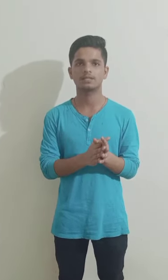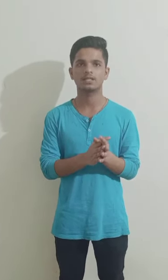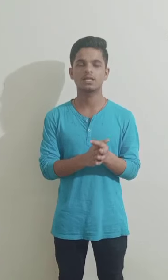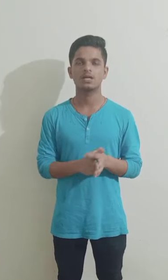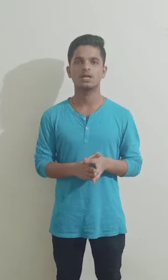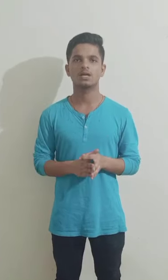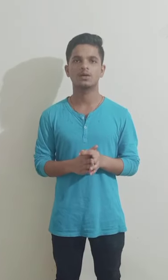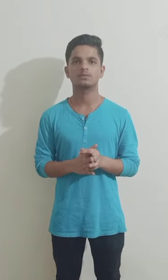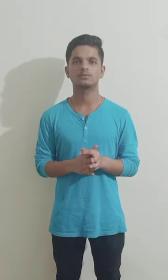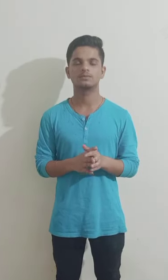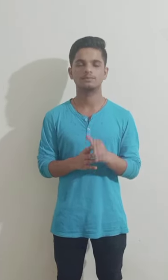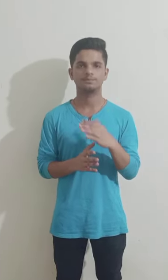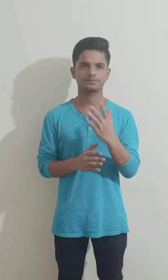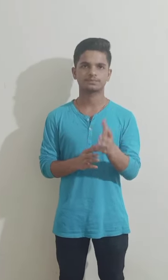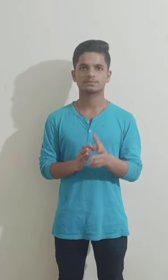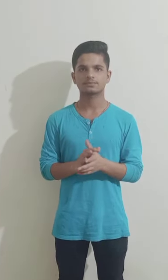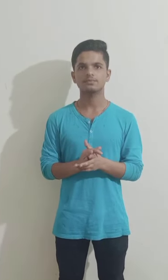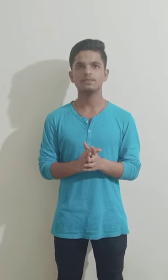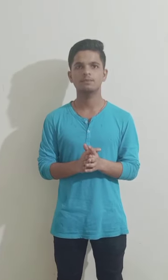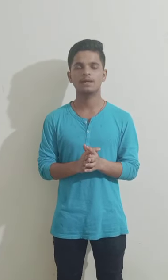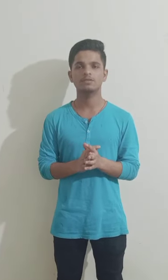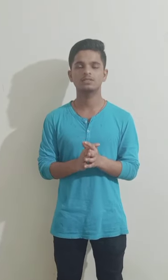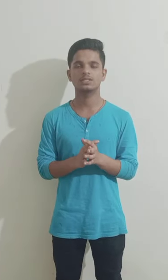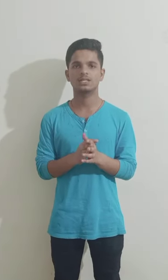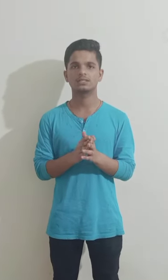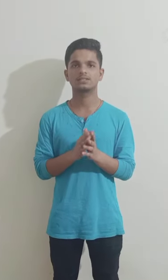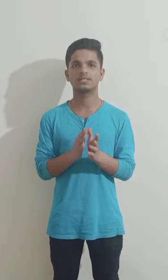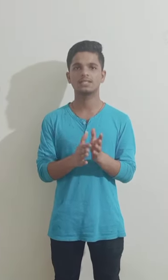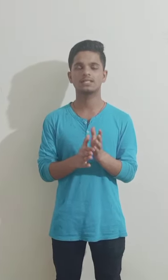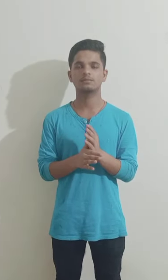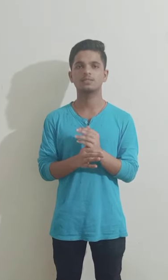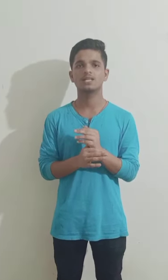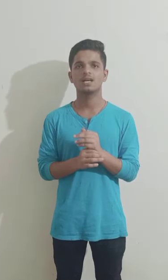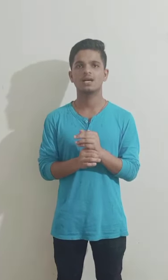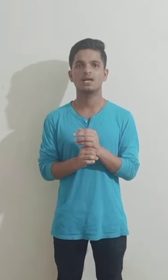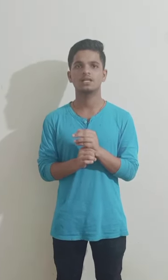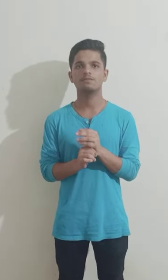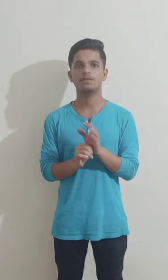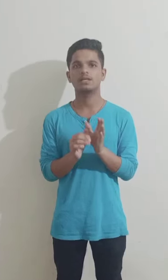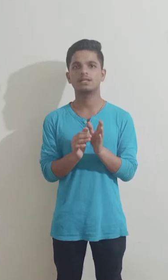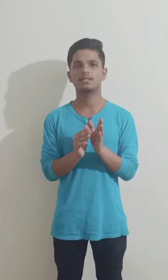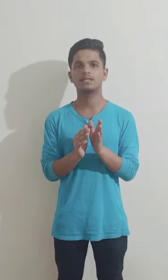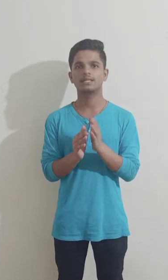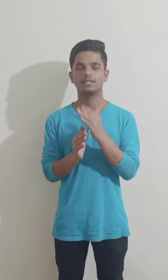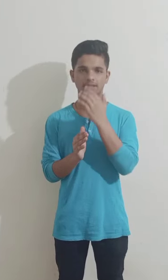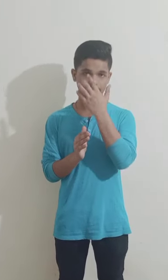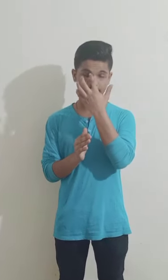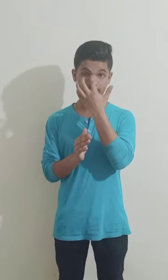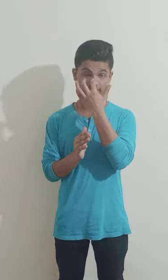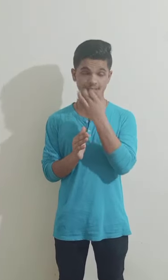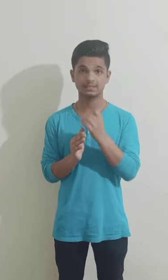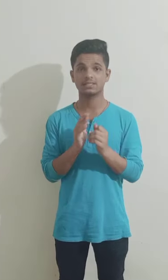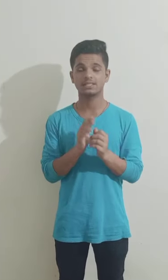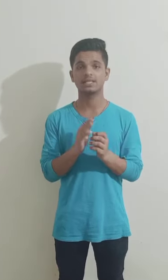by using string literal means if we are declaring a variable that is string yes